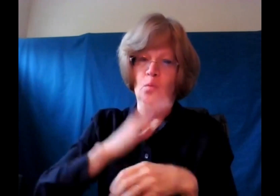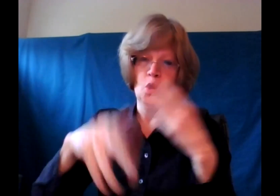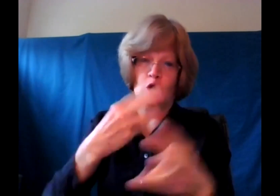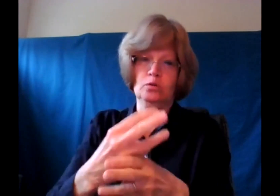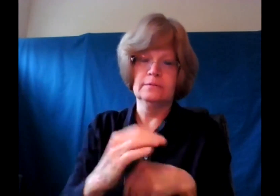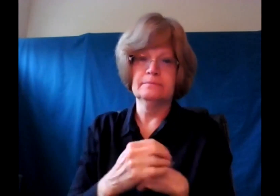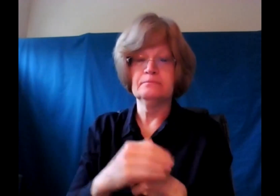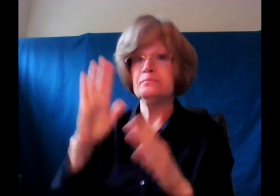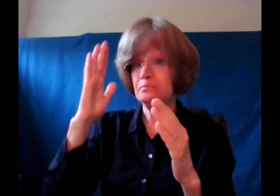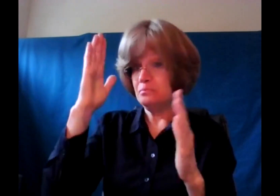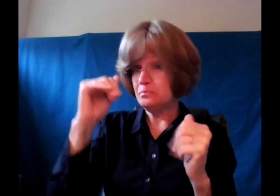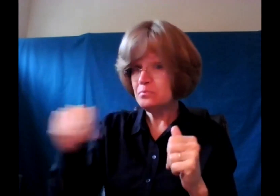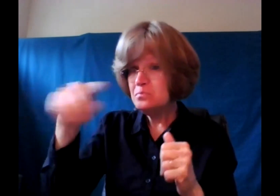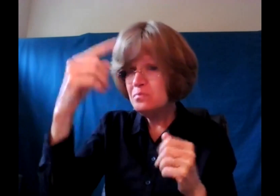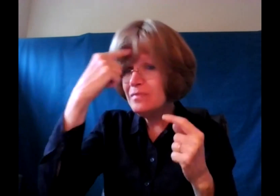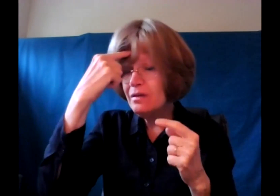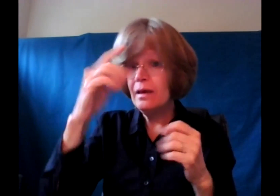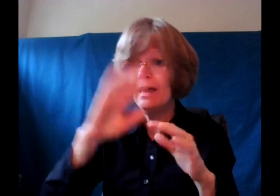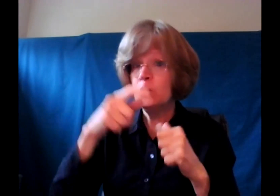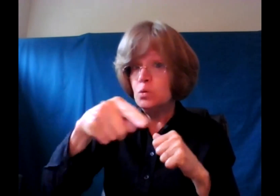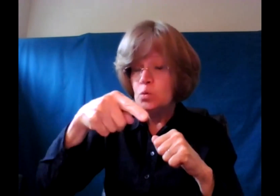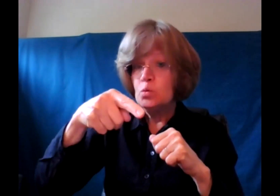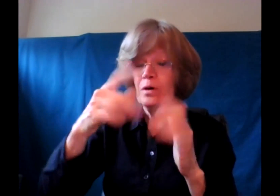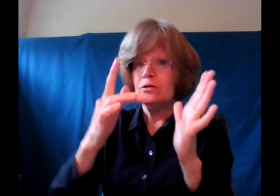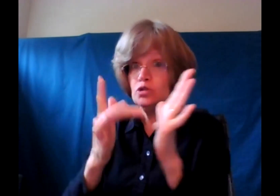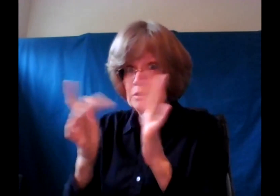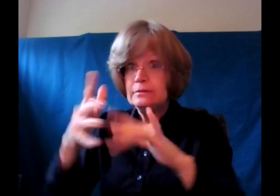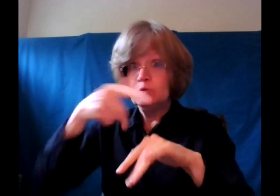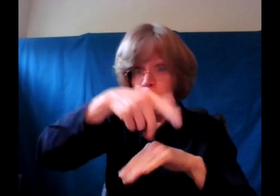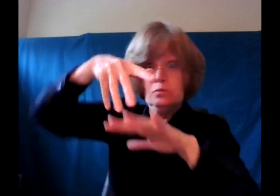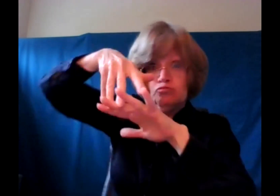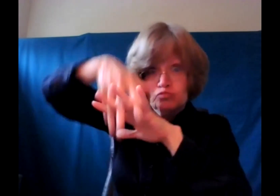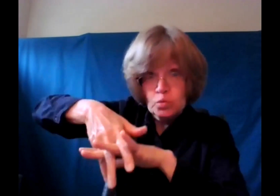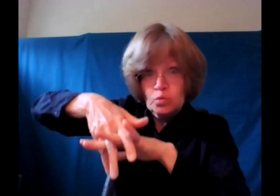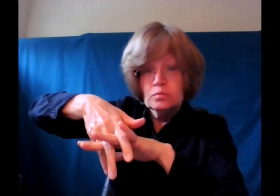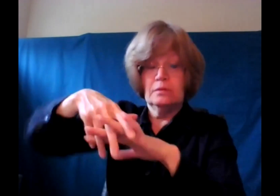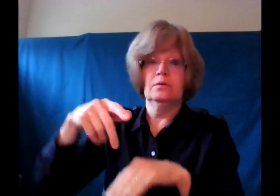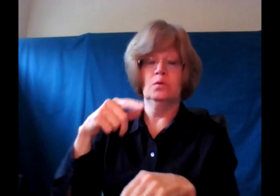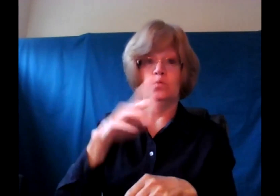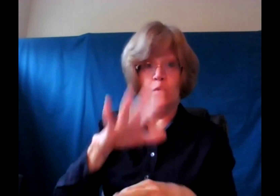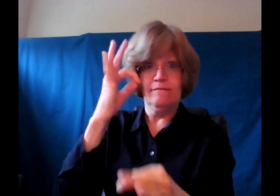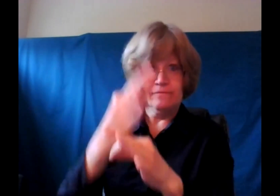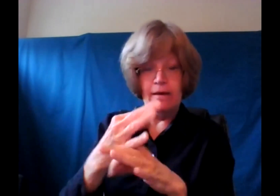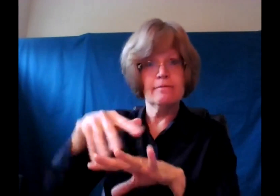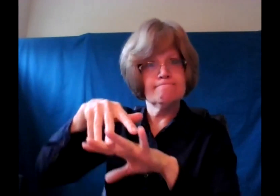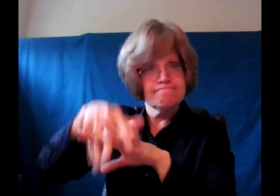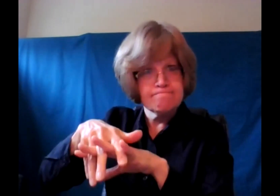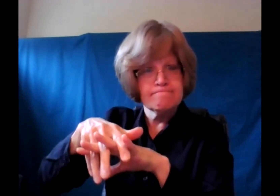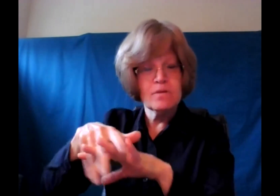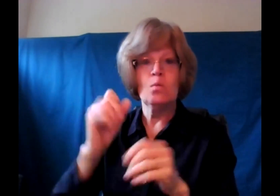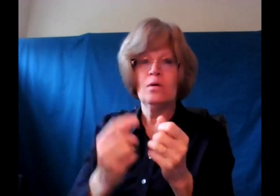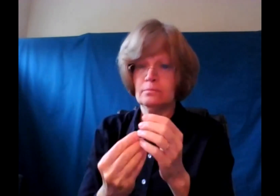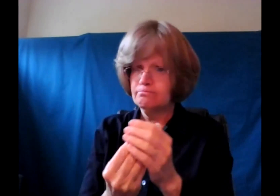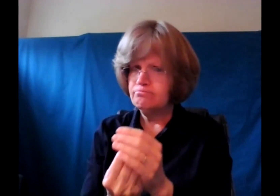about how you are rooted in Jesus, in your faith, and that you will continue to grow